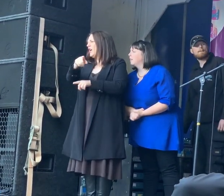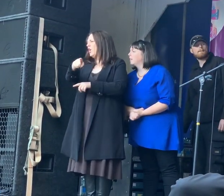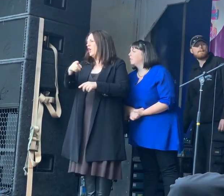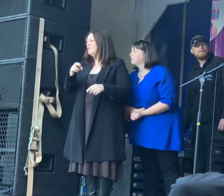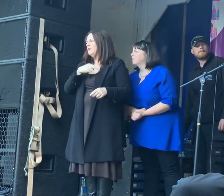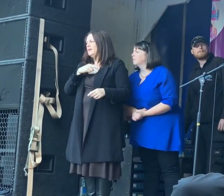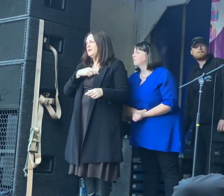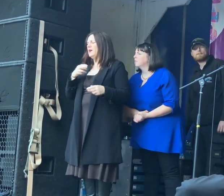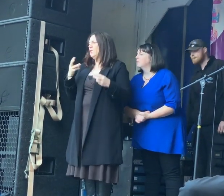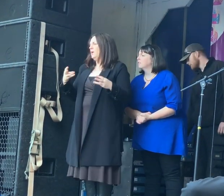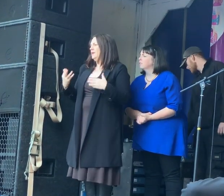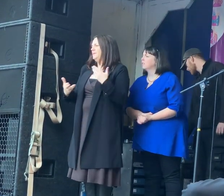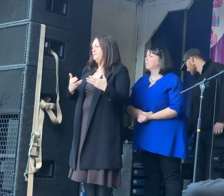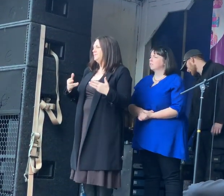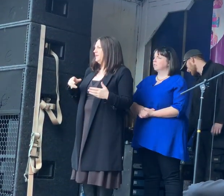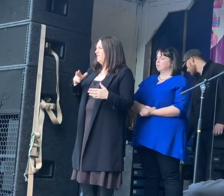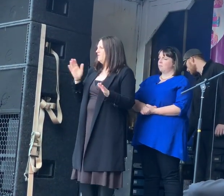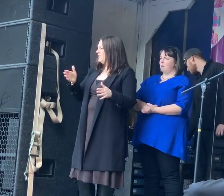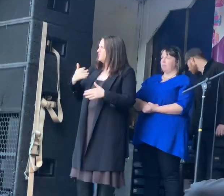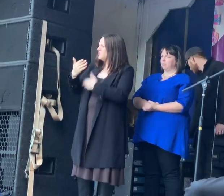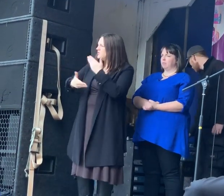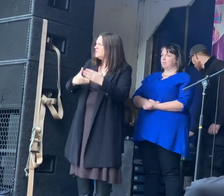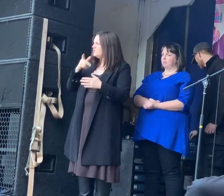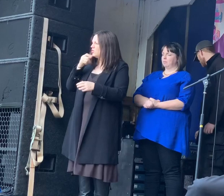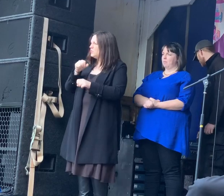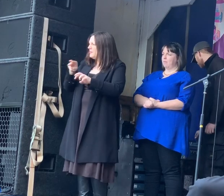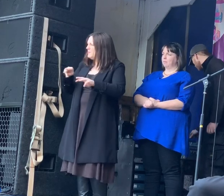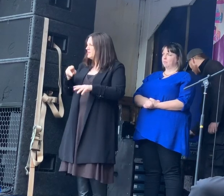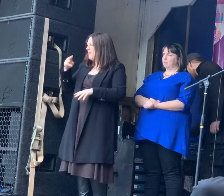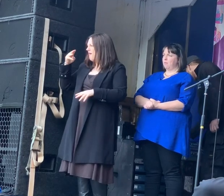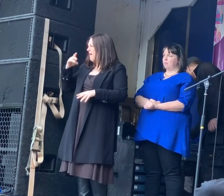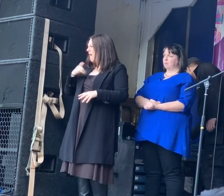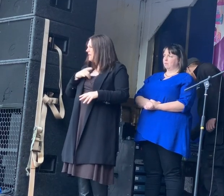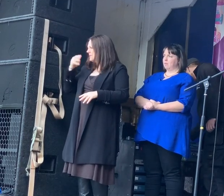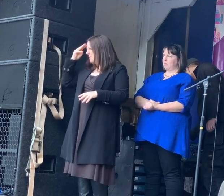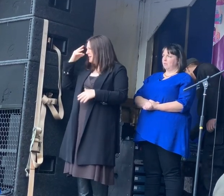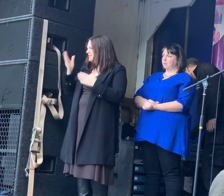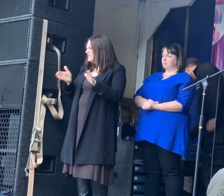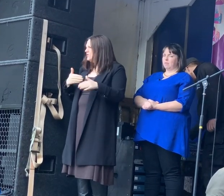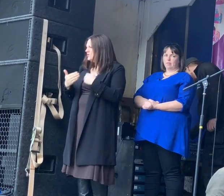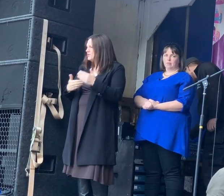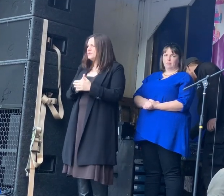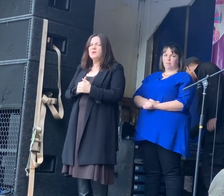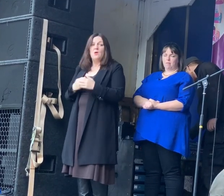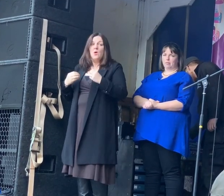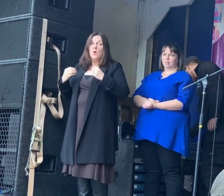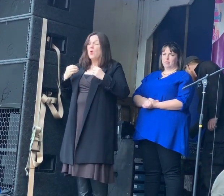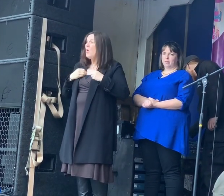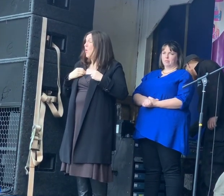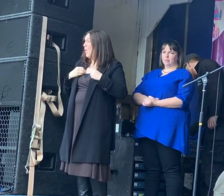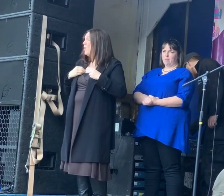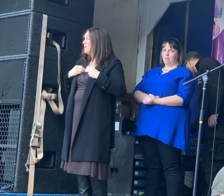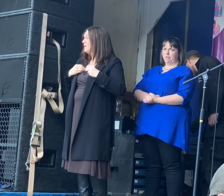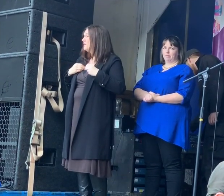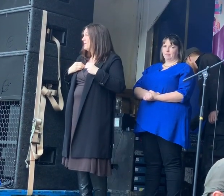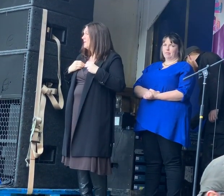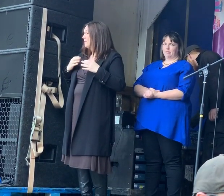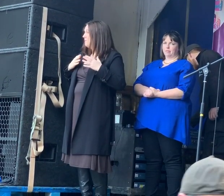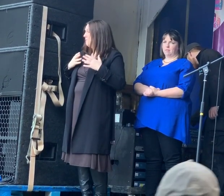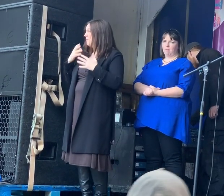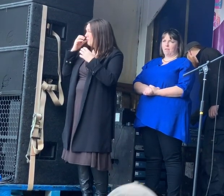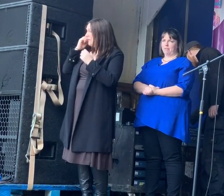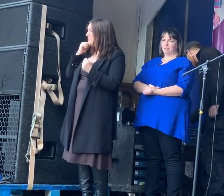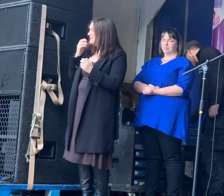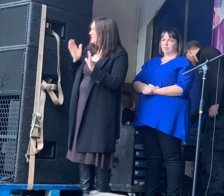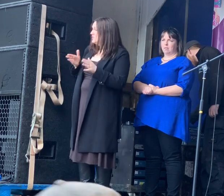but she's really spoken to people's hearts and minds. She's gone, shared her own bereavement in an incredible way, up and down the